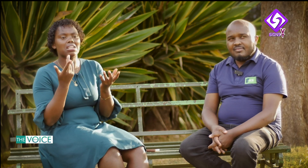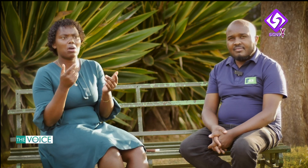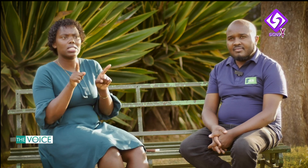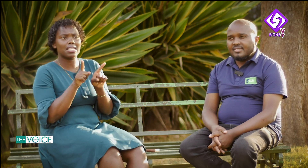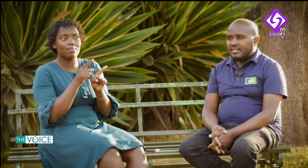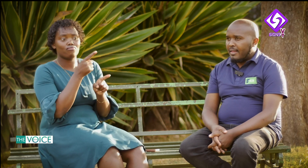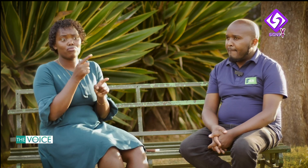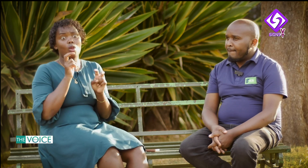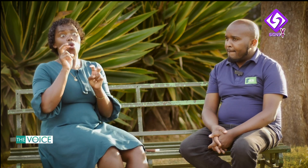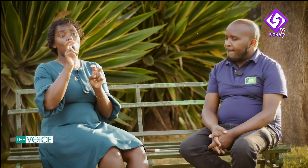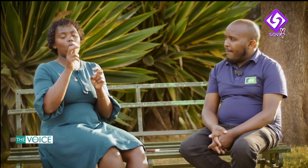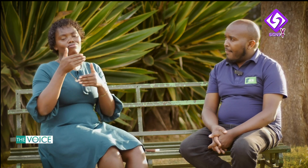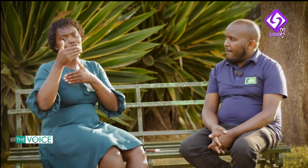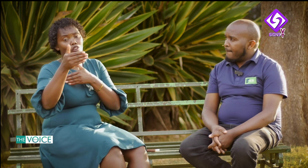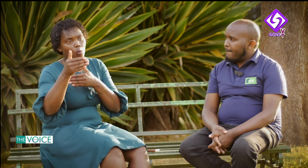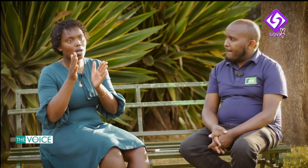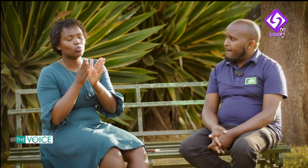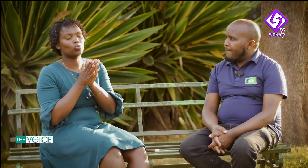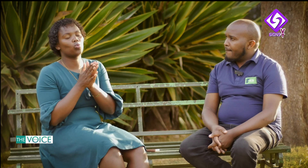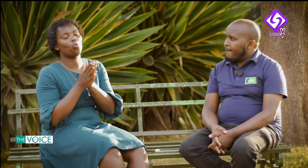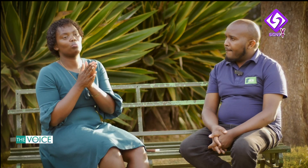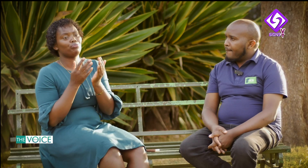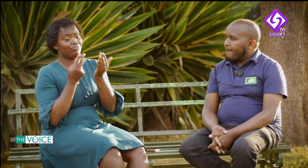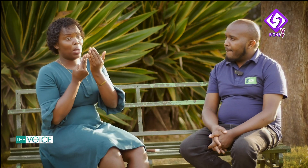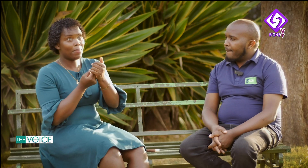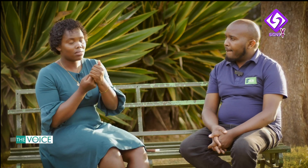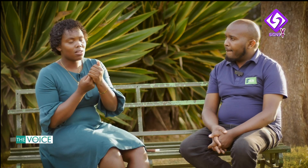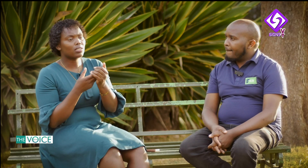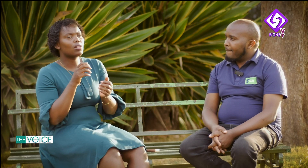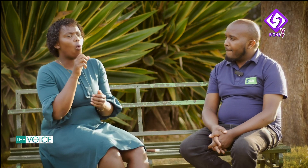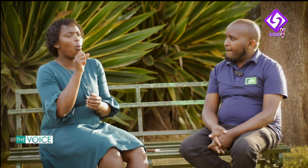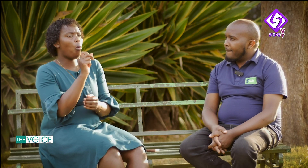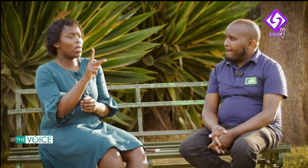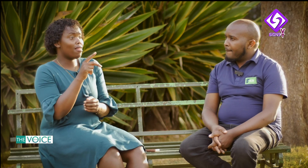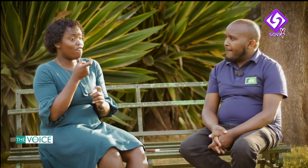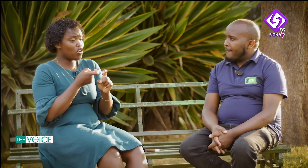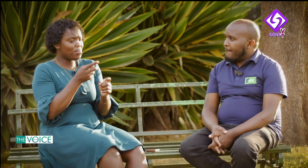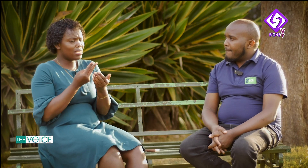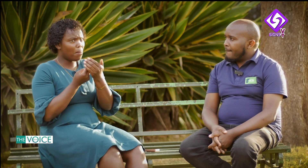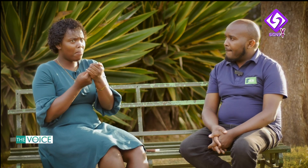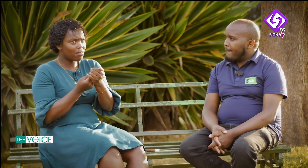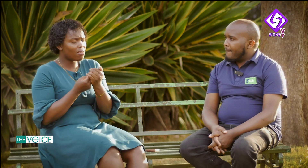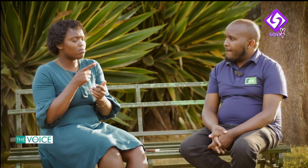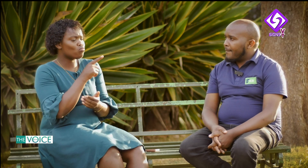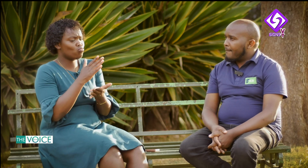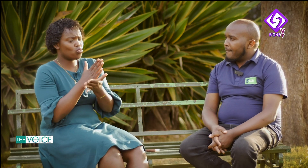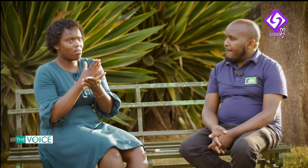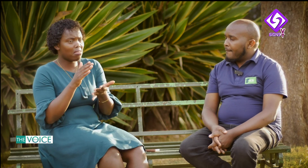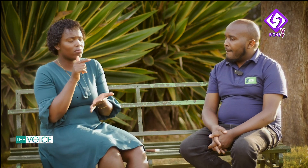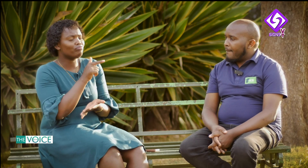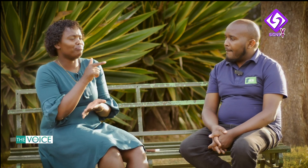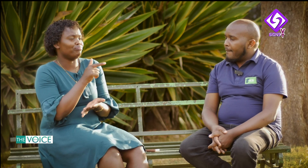So, and also making sure that these people in the villages get access to this information. So, from this